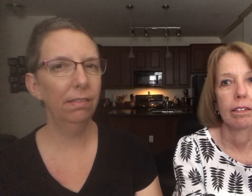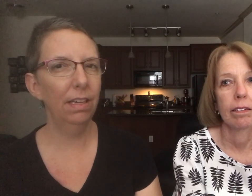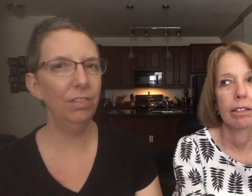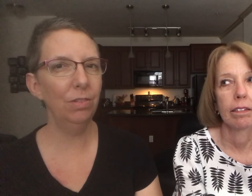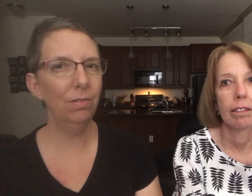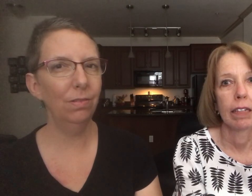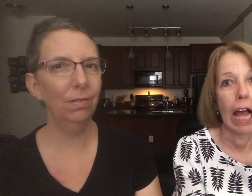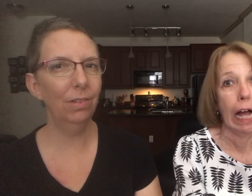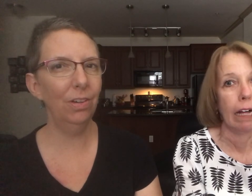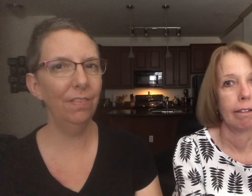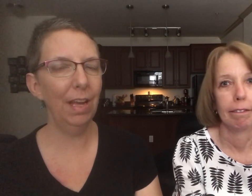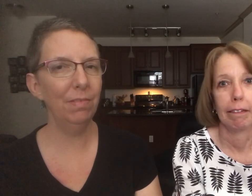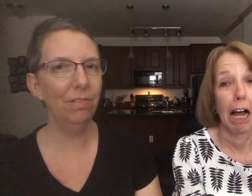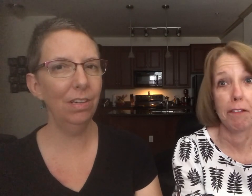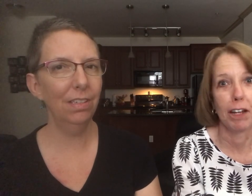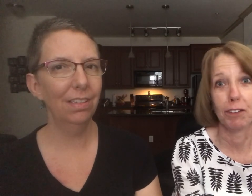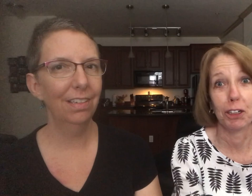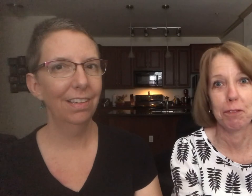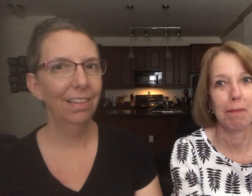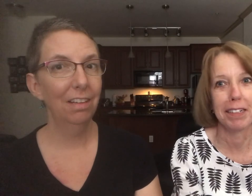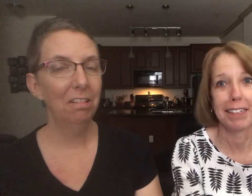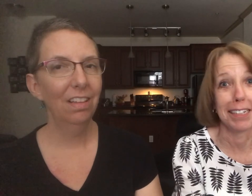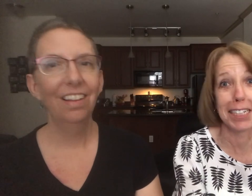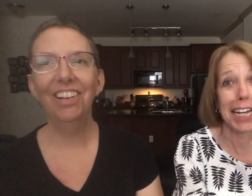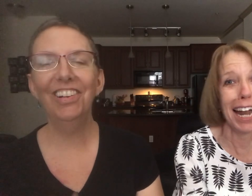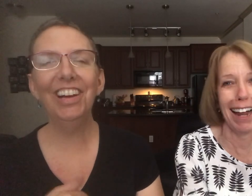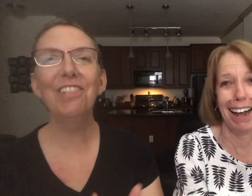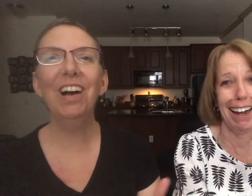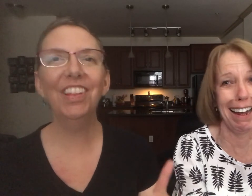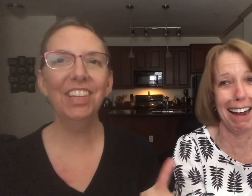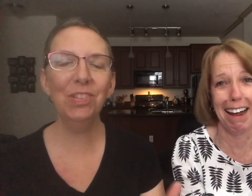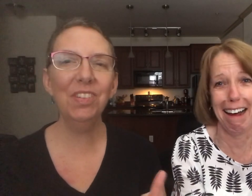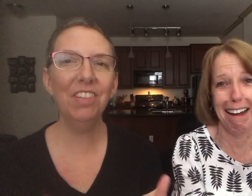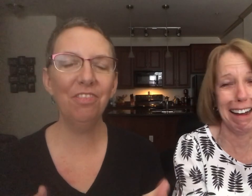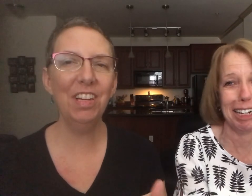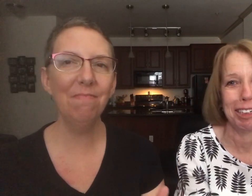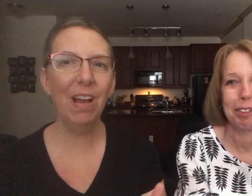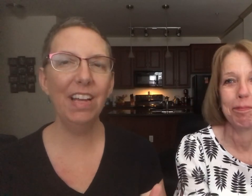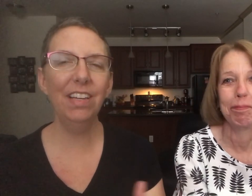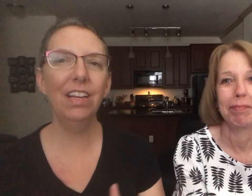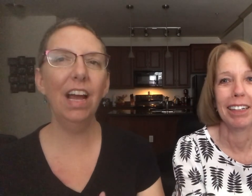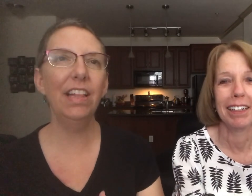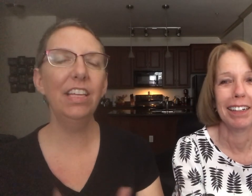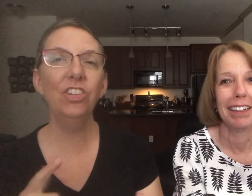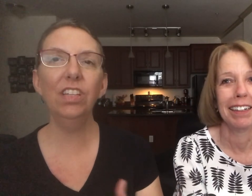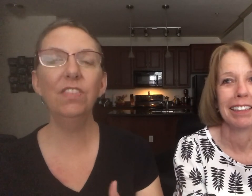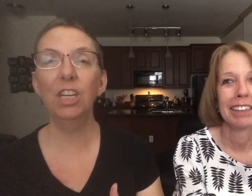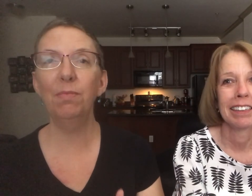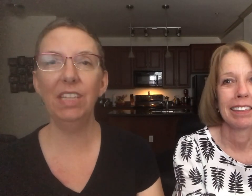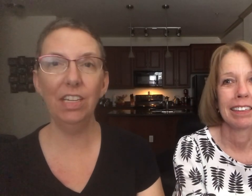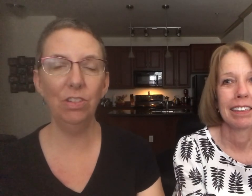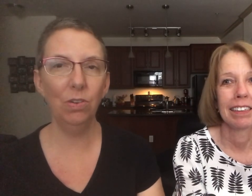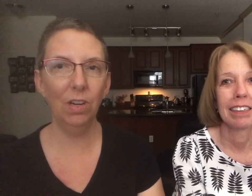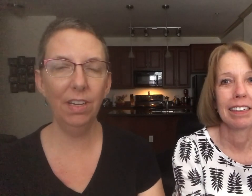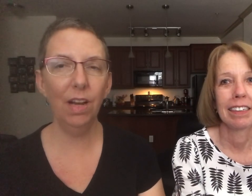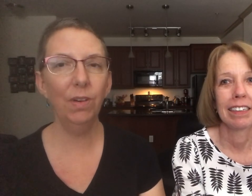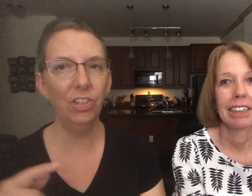Have you heard of that before? I've never heard of mud season. Okay, well, this was a friend of mine. I think she lives in upstate New York now, which